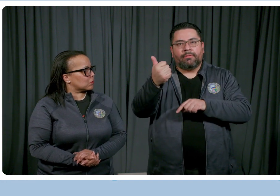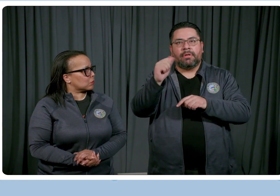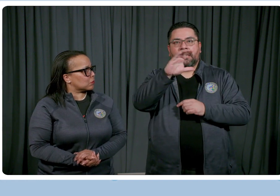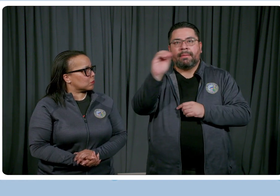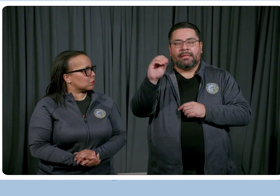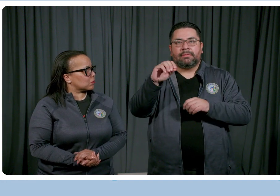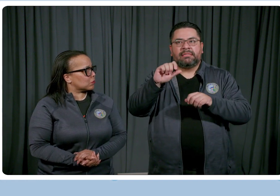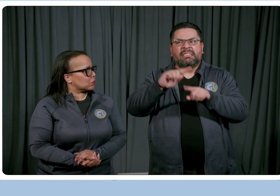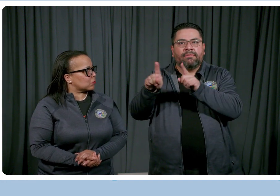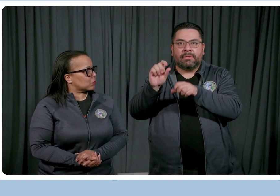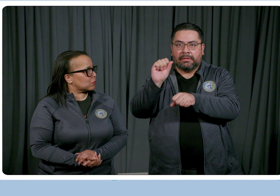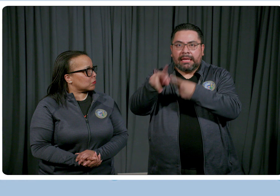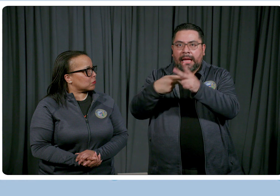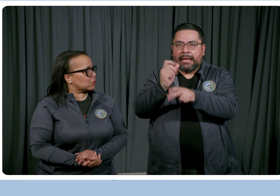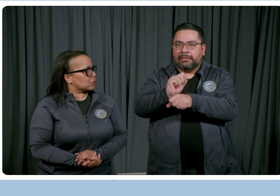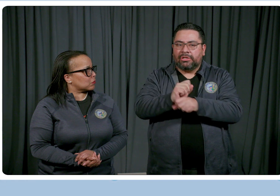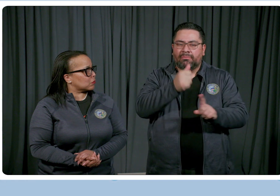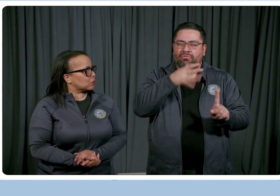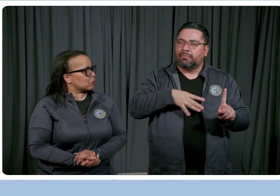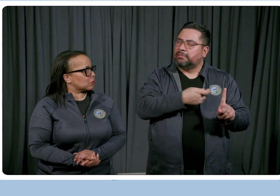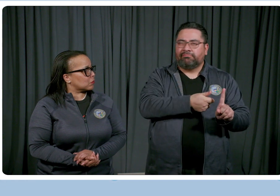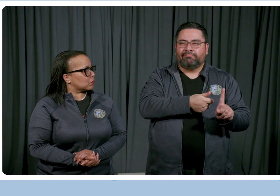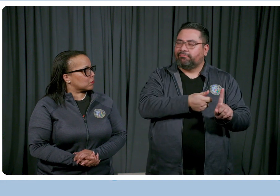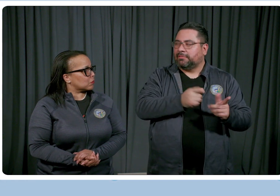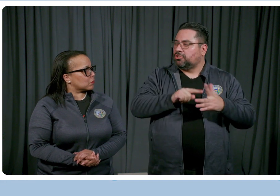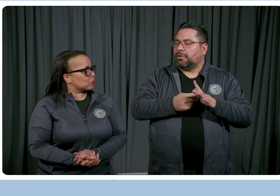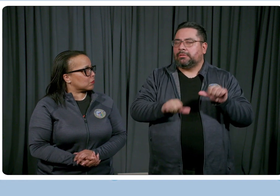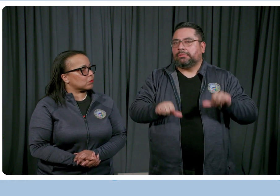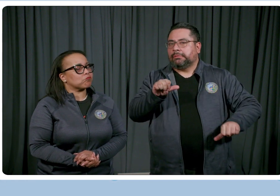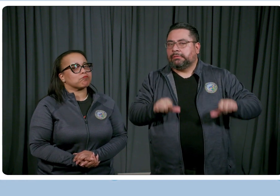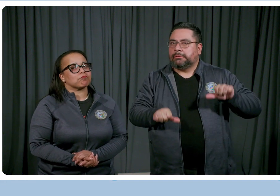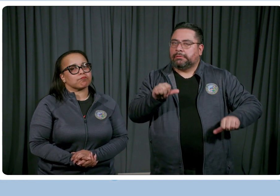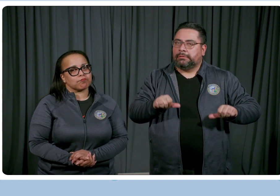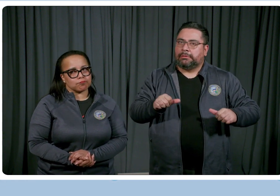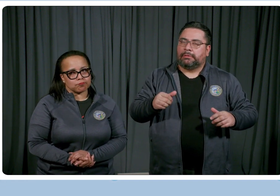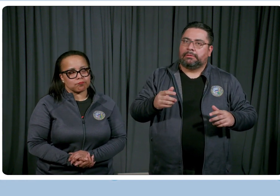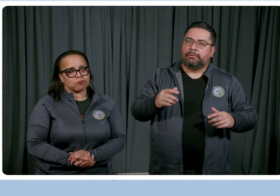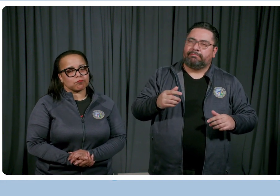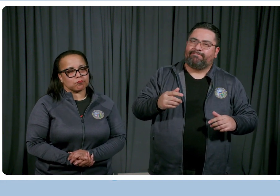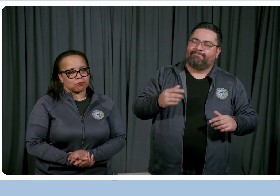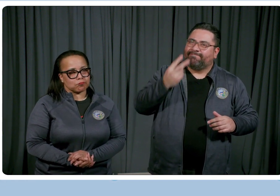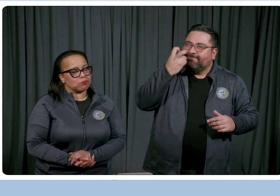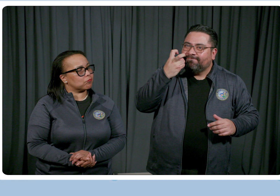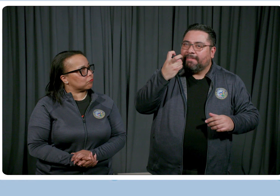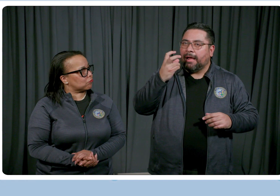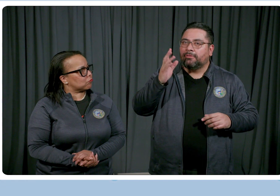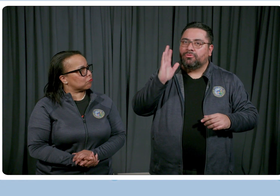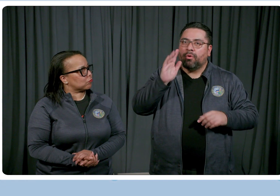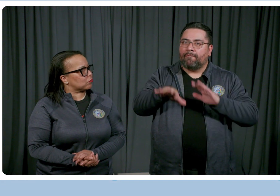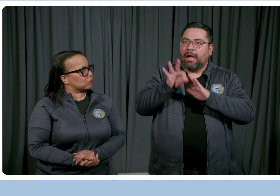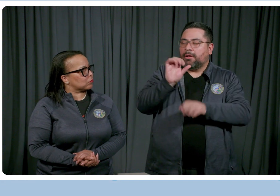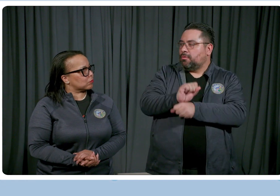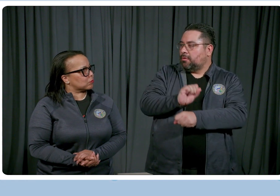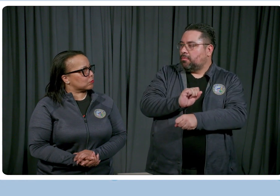various employers in various fields, she was starting to wonder and question if she really could